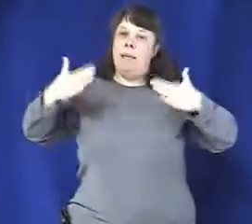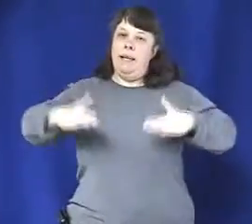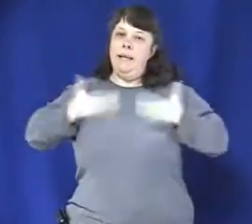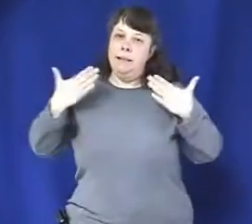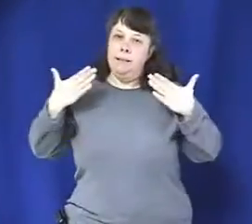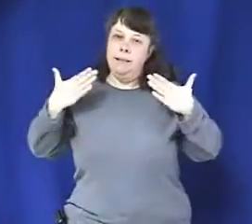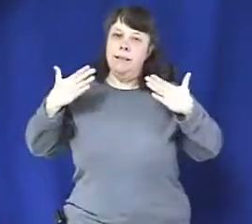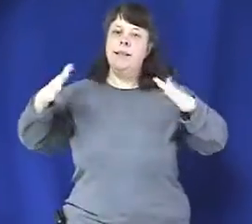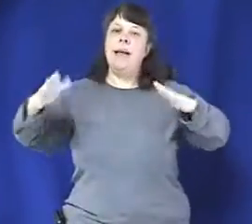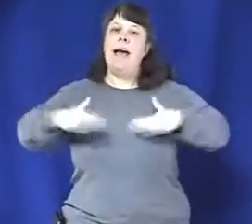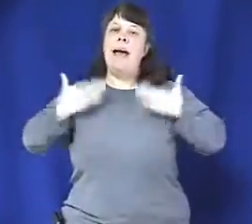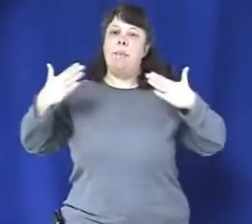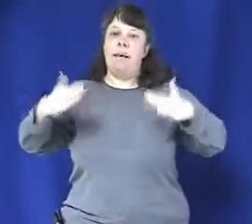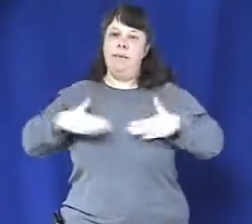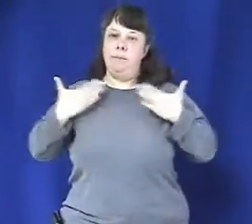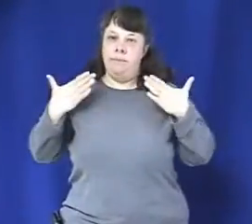Happy. Happy.